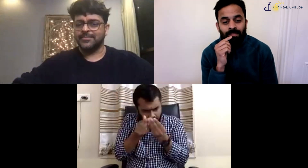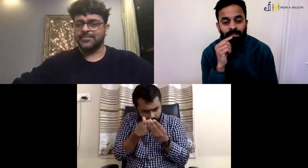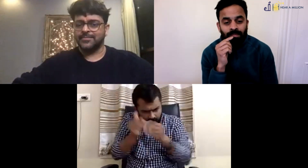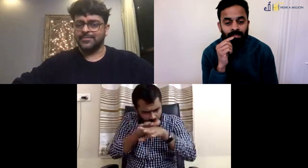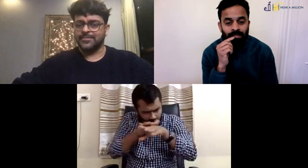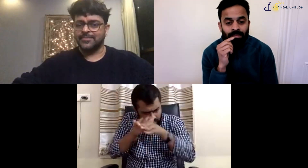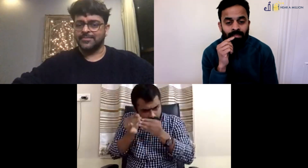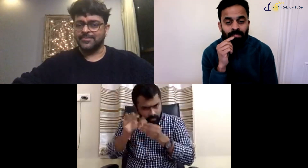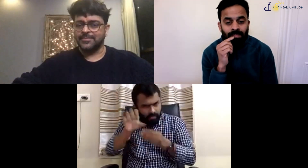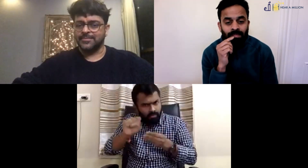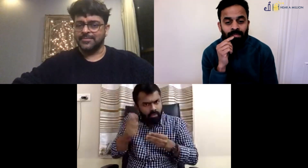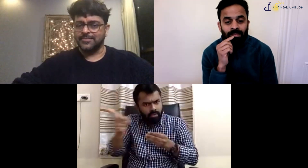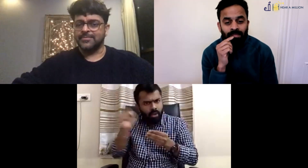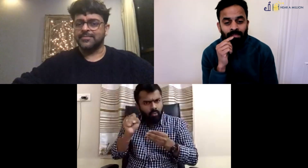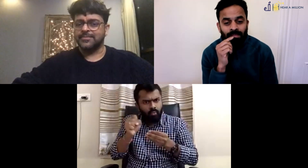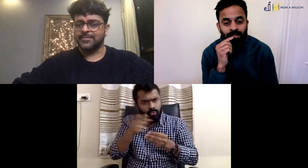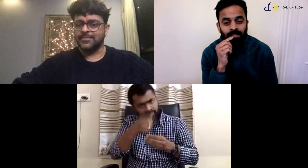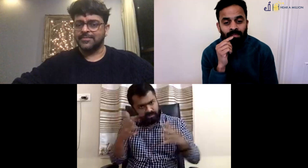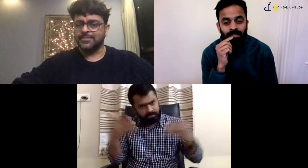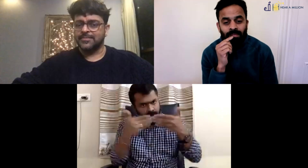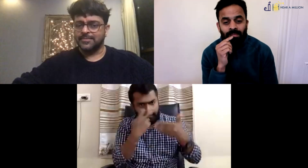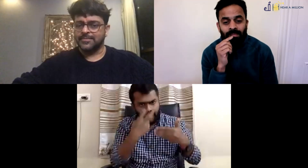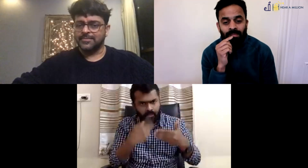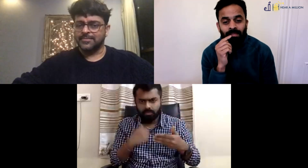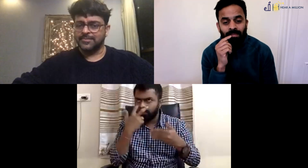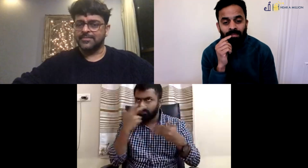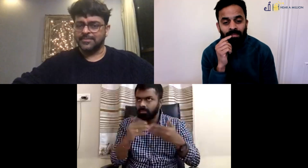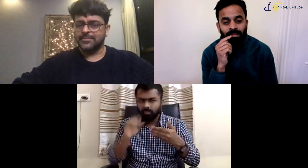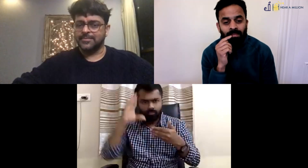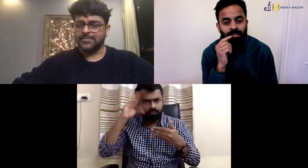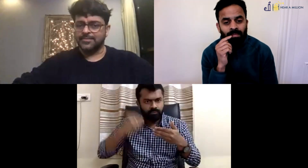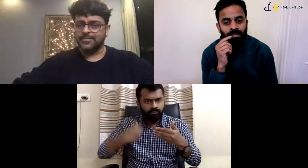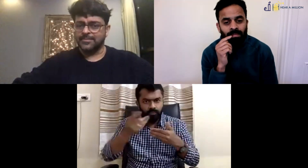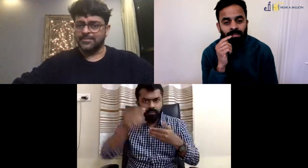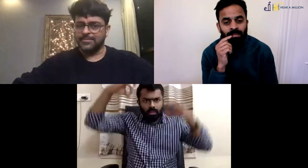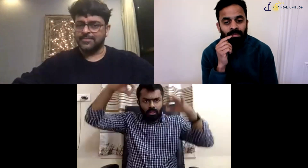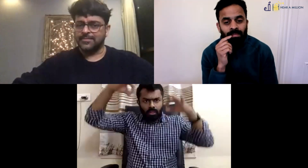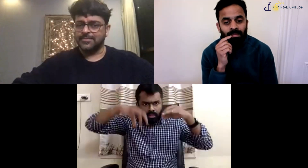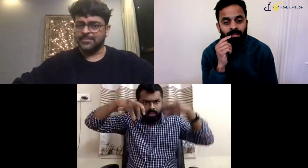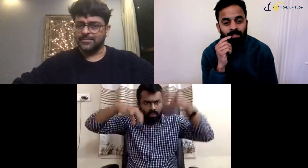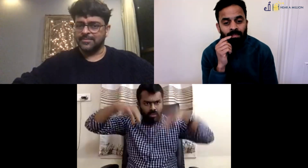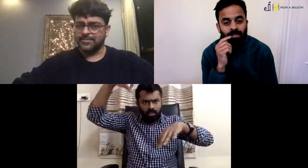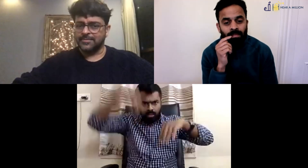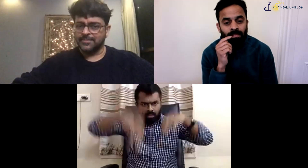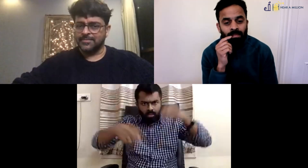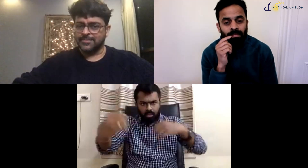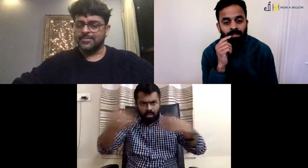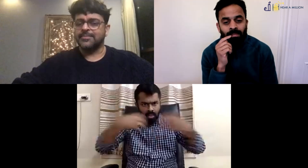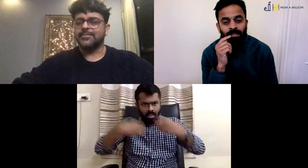how a person with visually impaired, how do they see currencies and notes? Have you met them? We're not blind, we don't think about